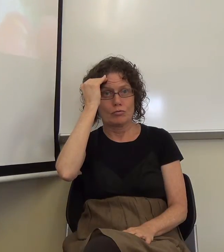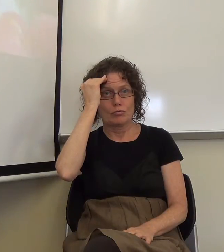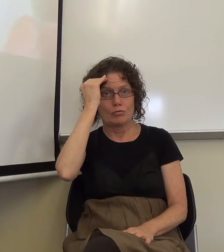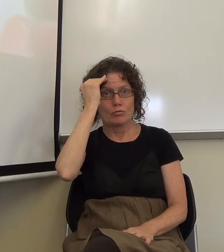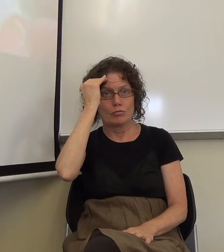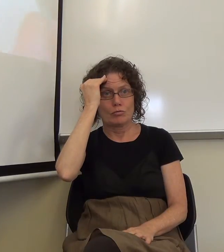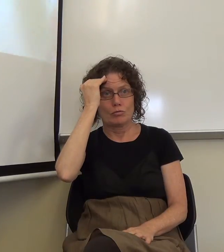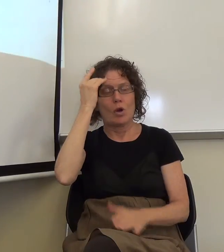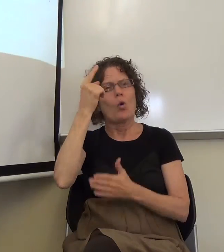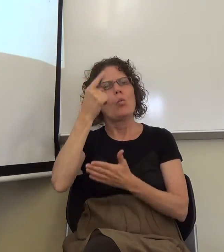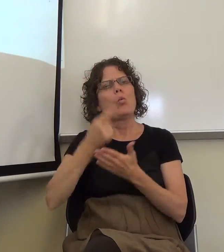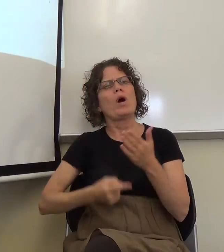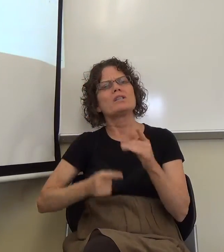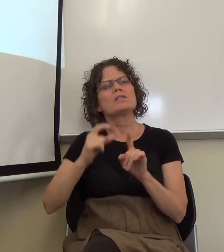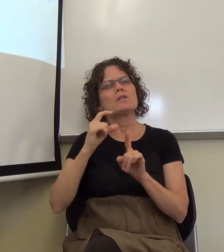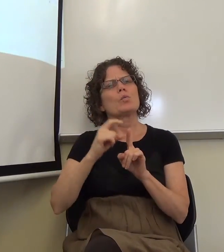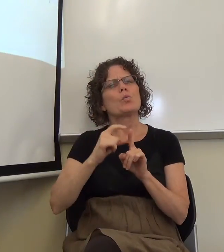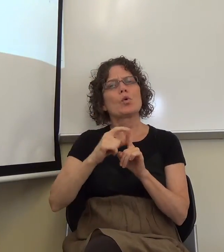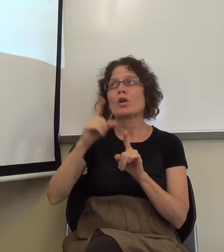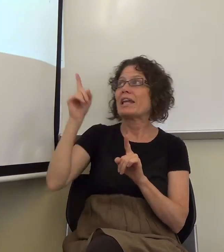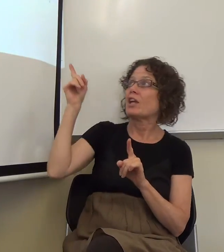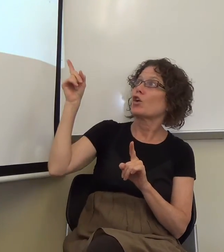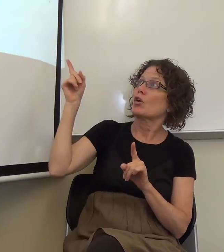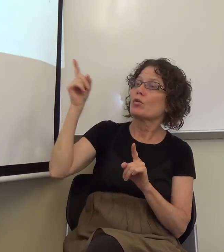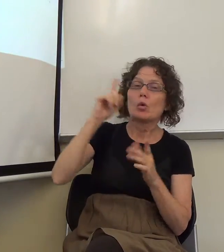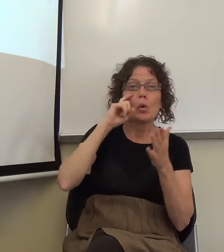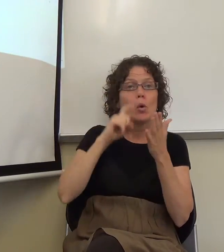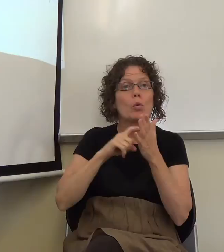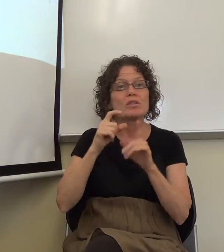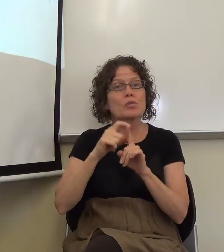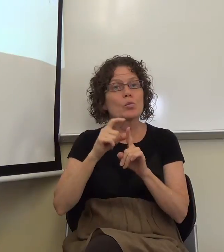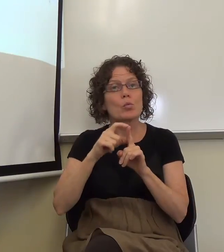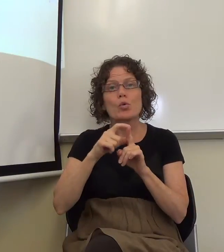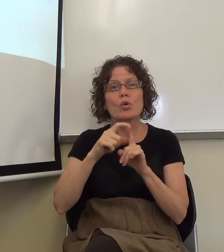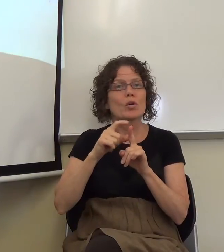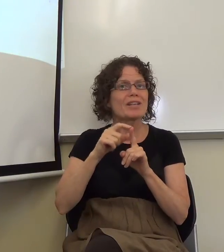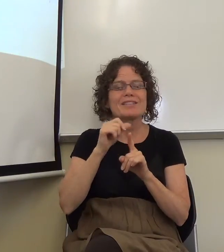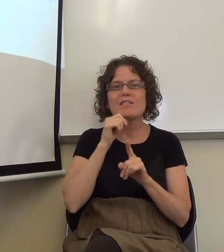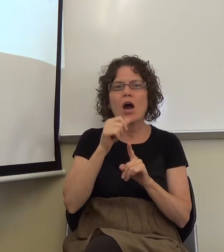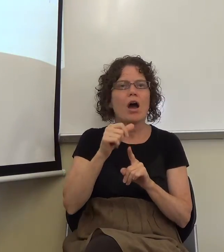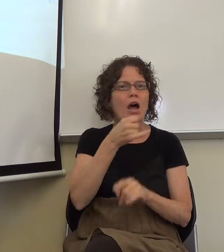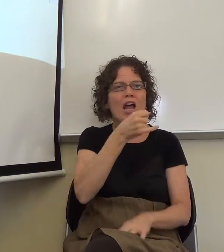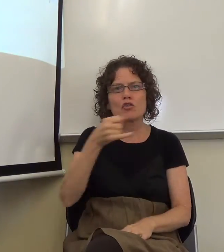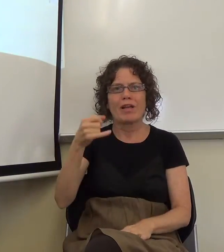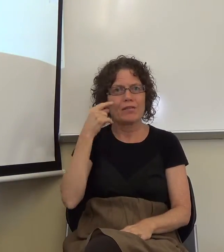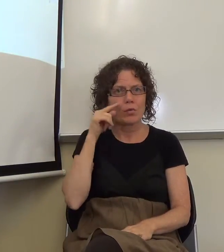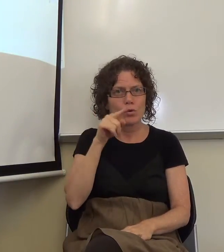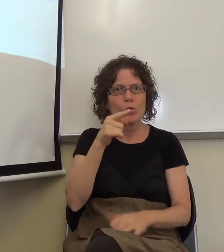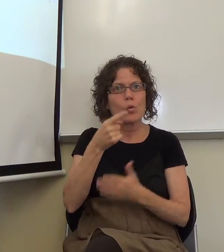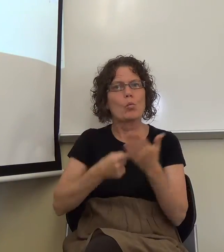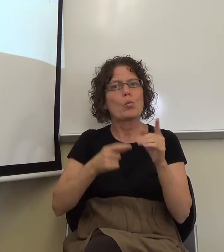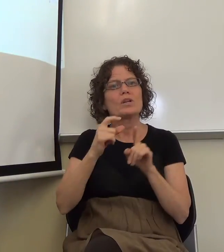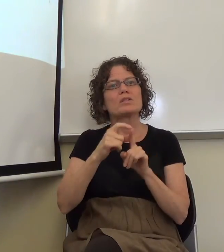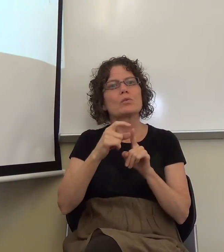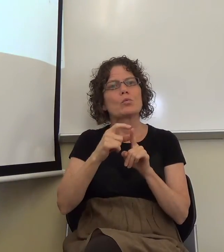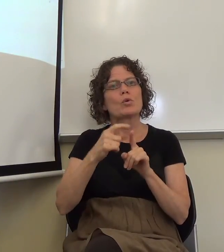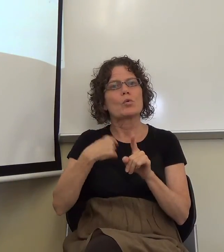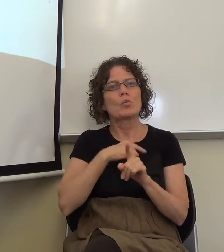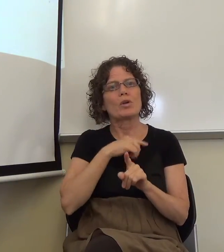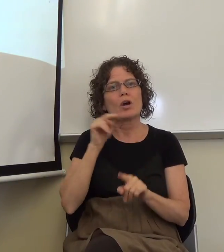the word that, in this one you notice the word isn't underlined for you. So what's the word that we're looking at for